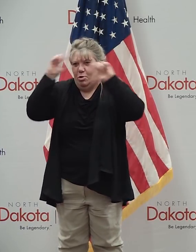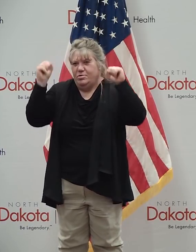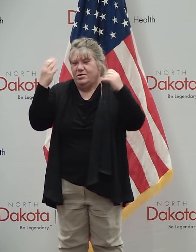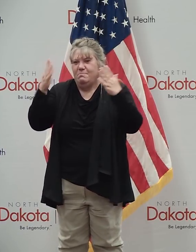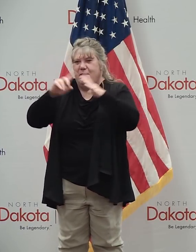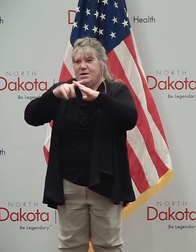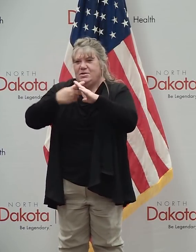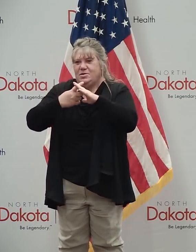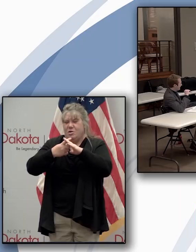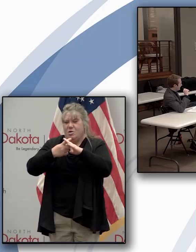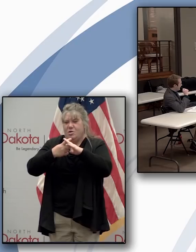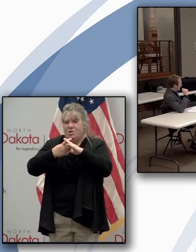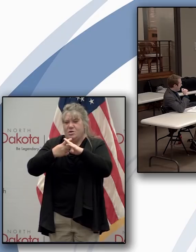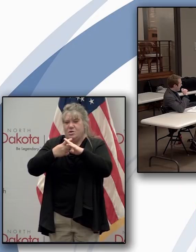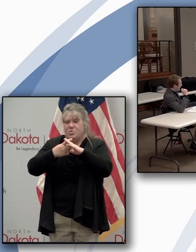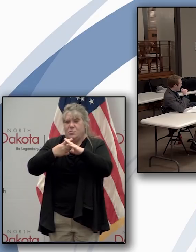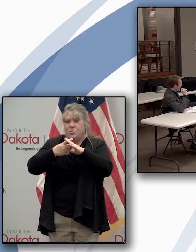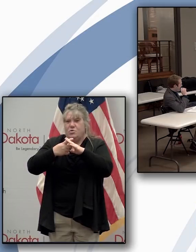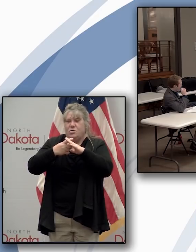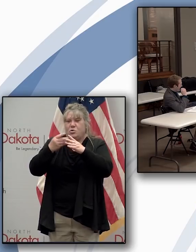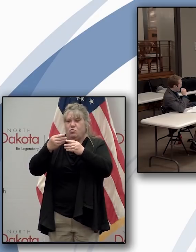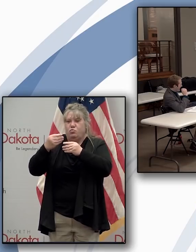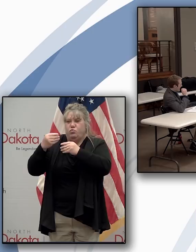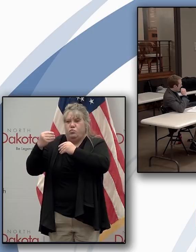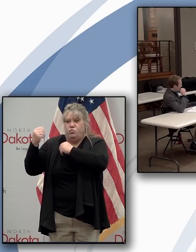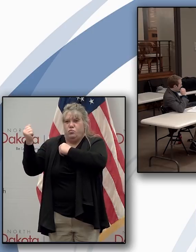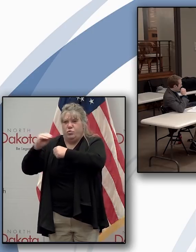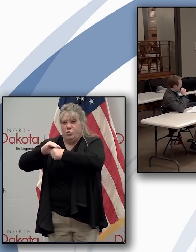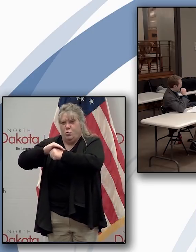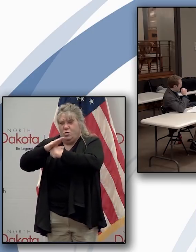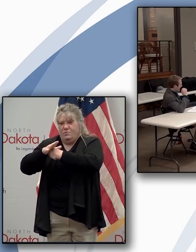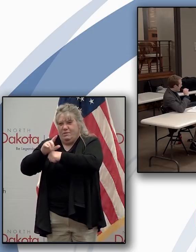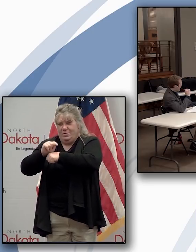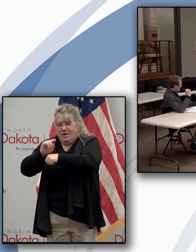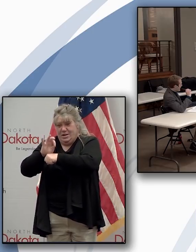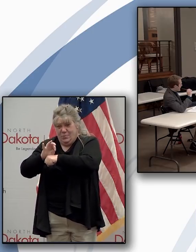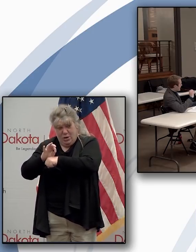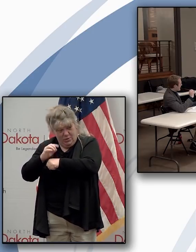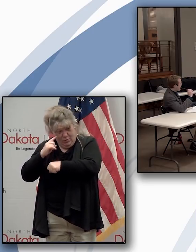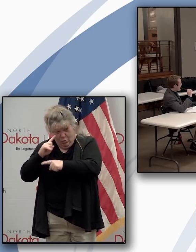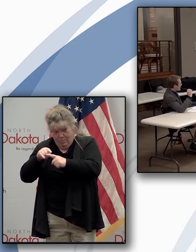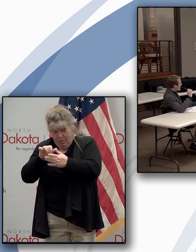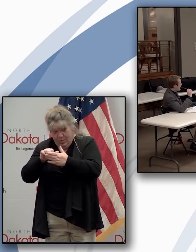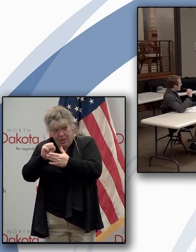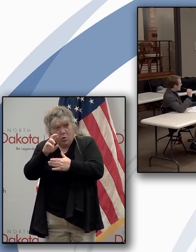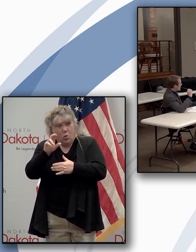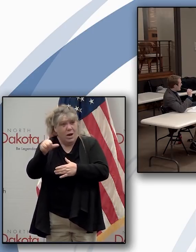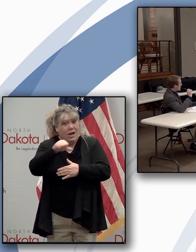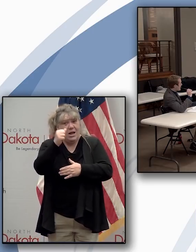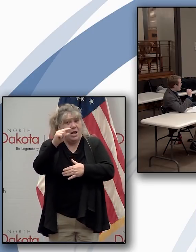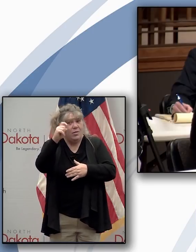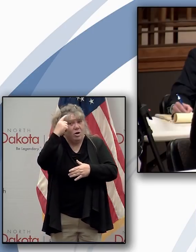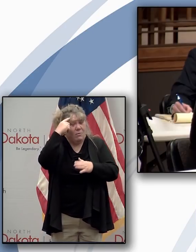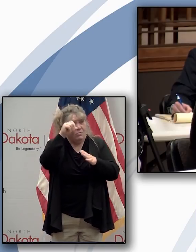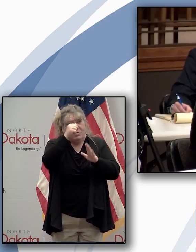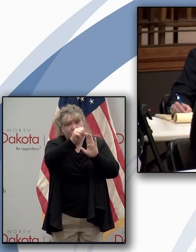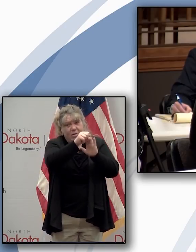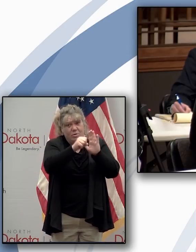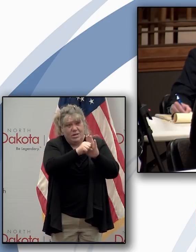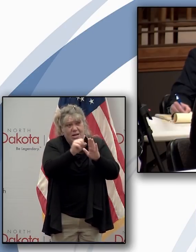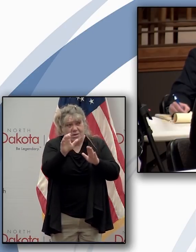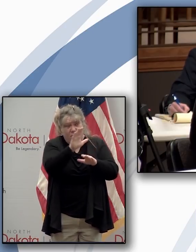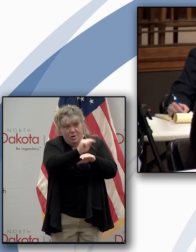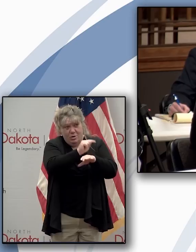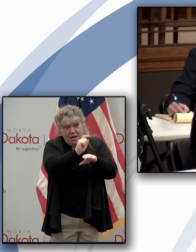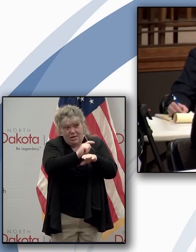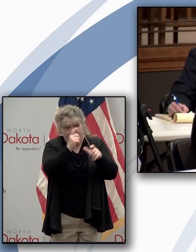out the coronavirus task force soon. Was wondering if you had heard anything about that, or any other governors that you've spoken to, and if that will